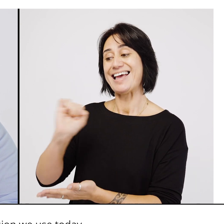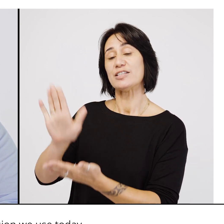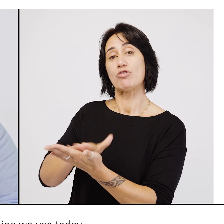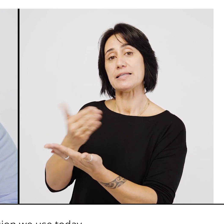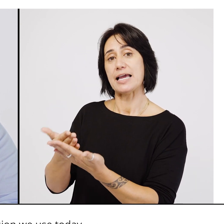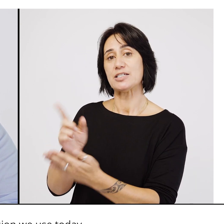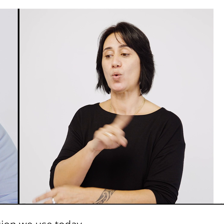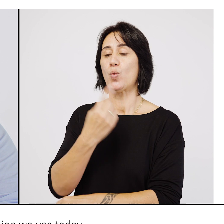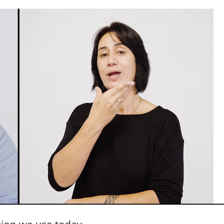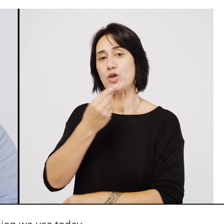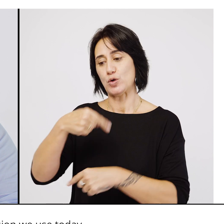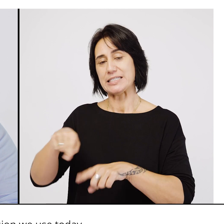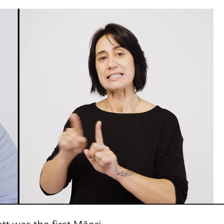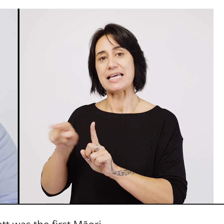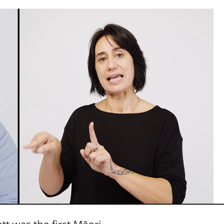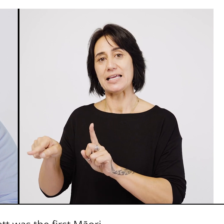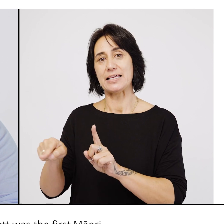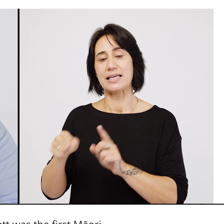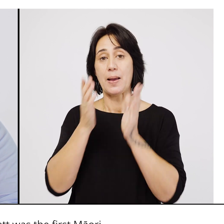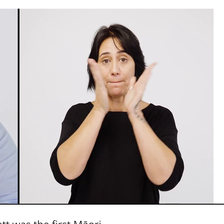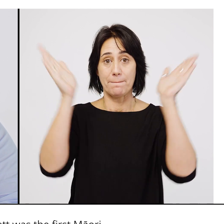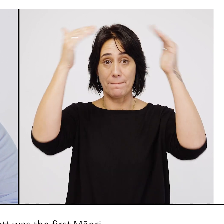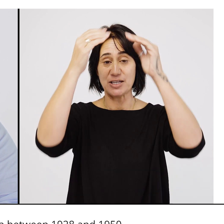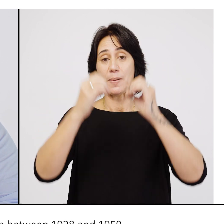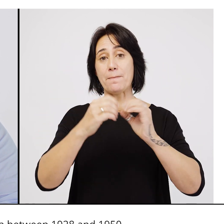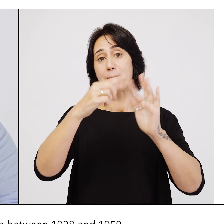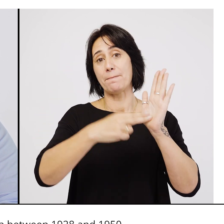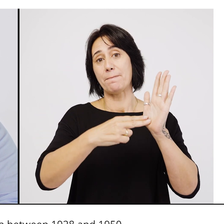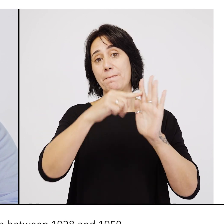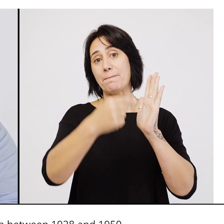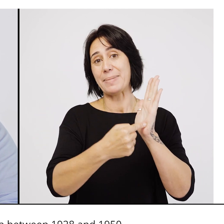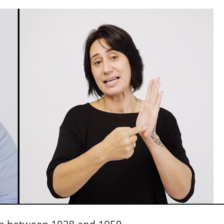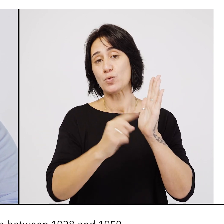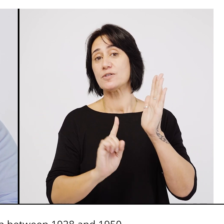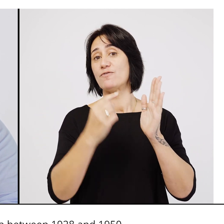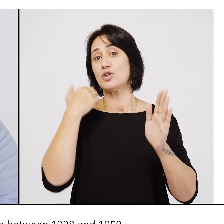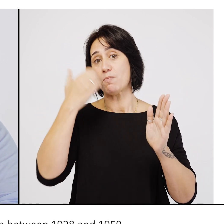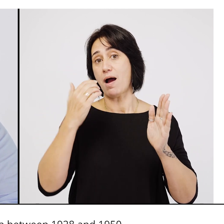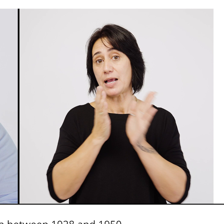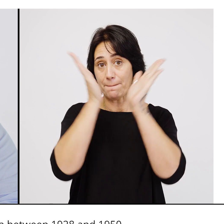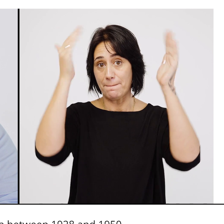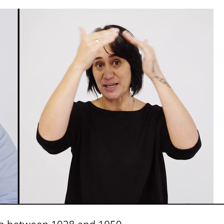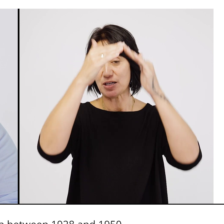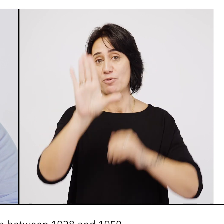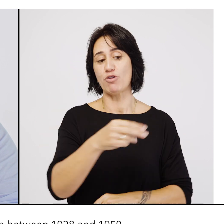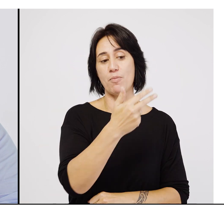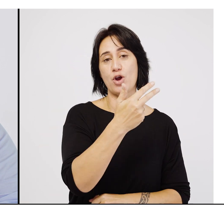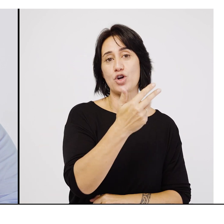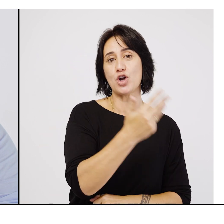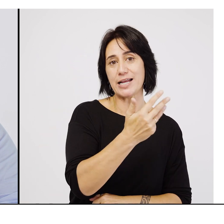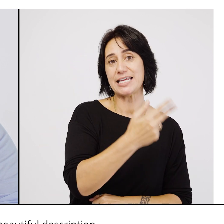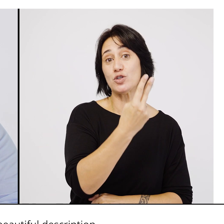version we use today. Bishop Bennett was the first Maori bishop of Aotearoa between 1928 and